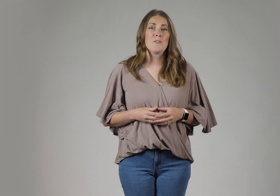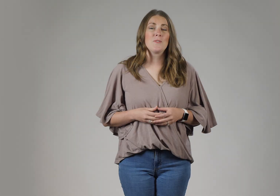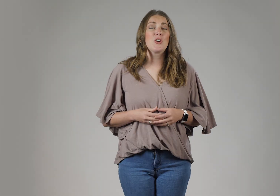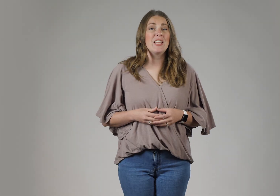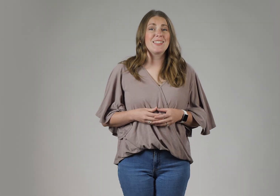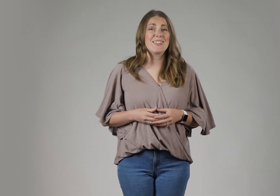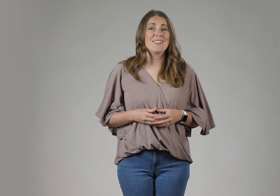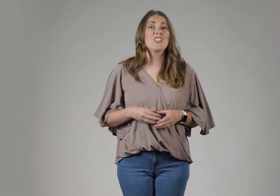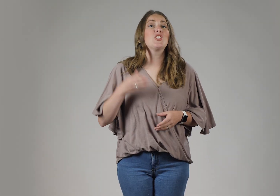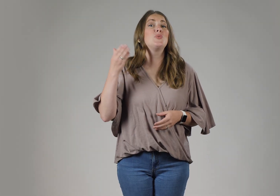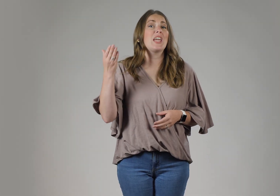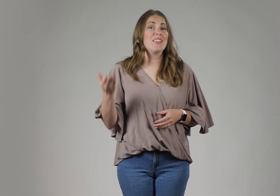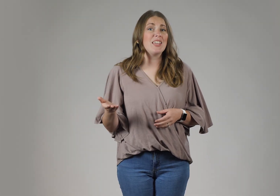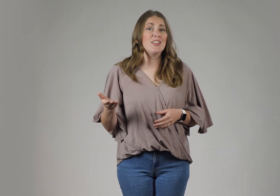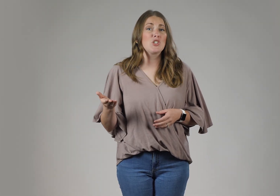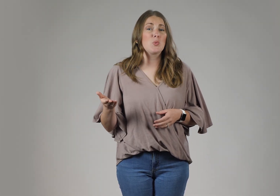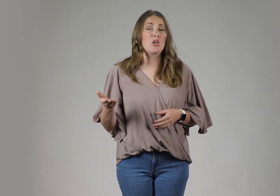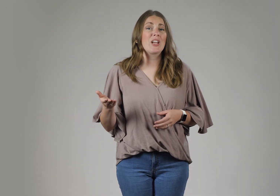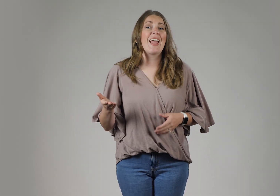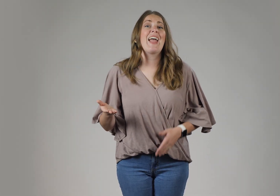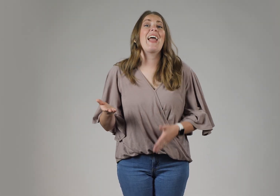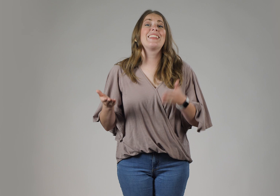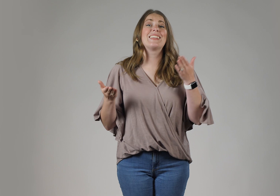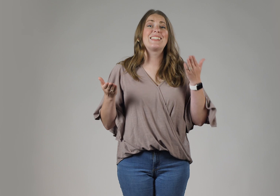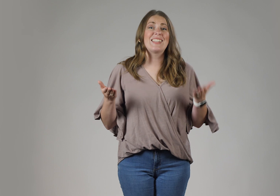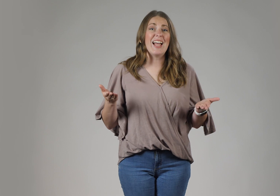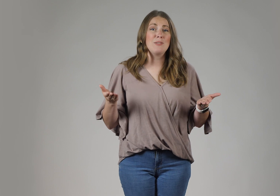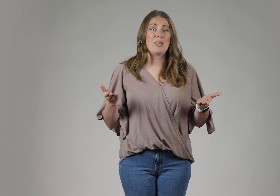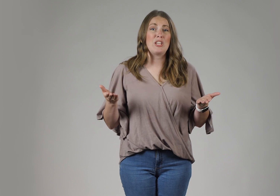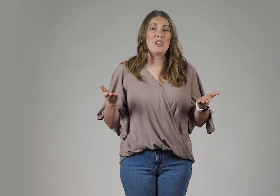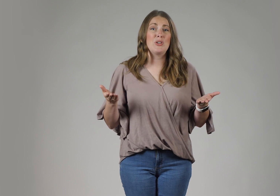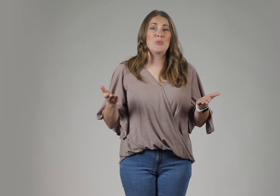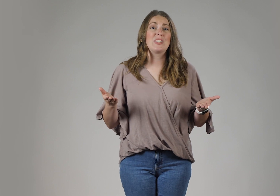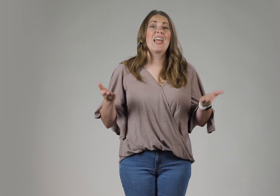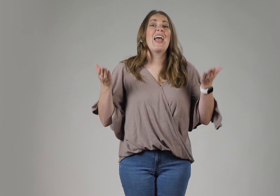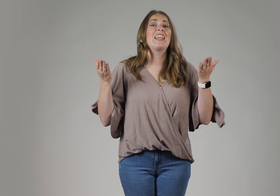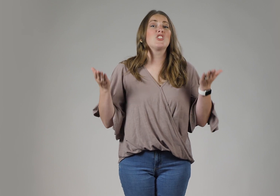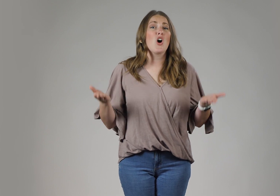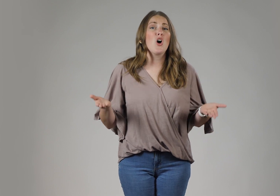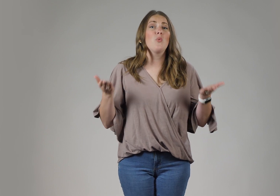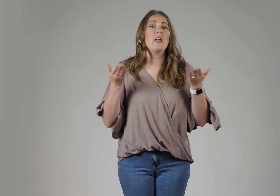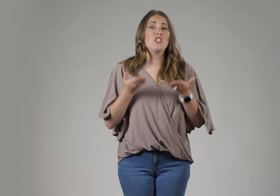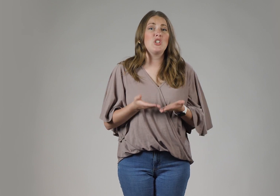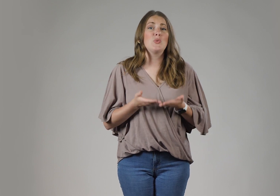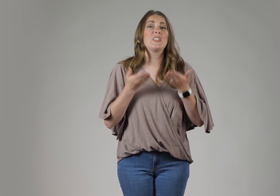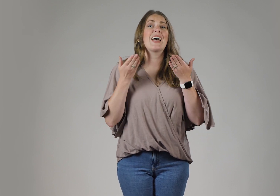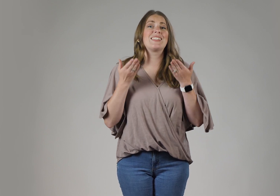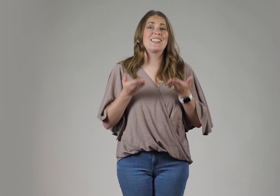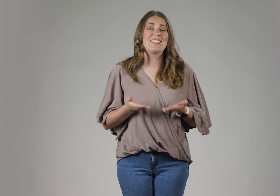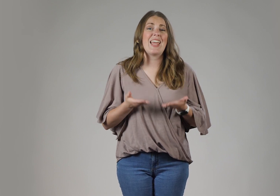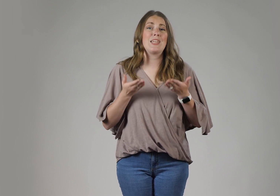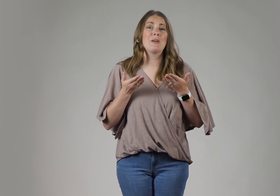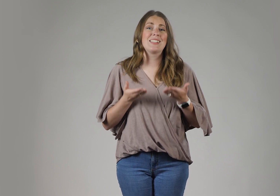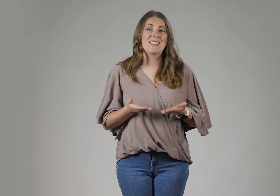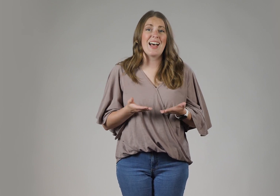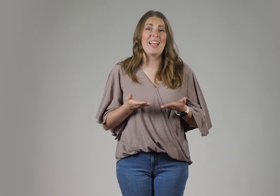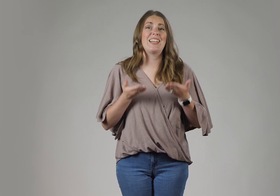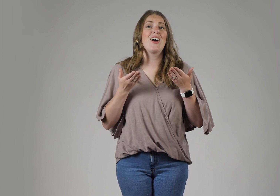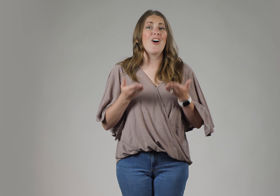For instance, you take the English word and the sign being used, and it's always used as the same sign all